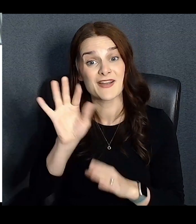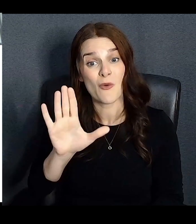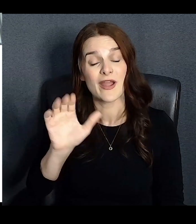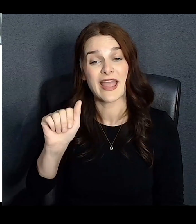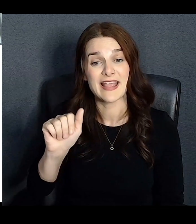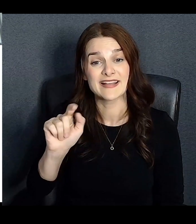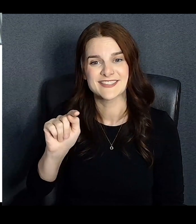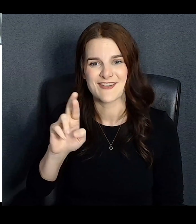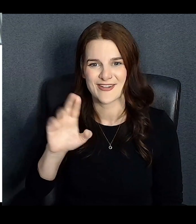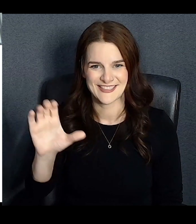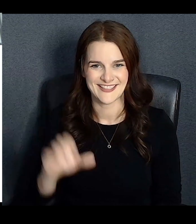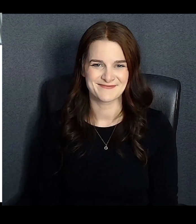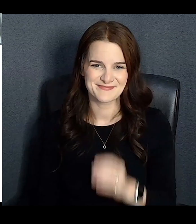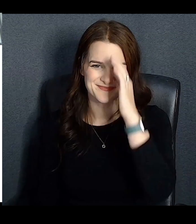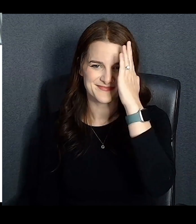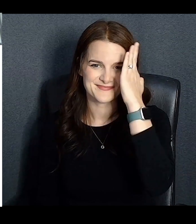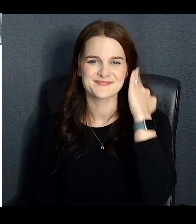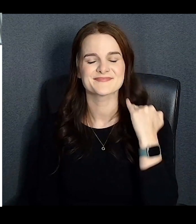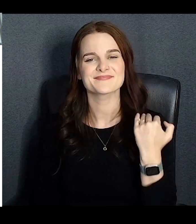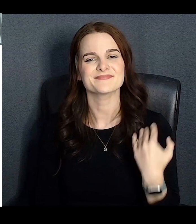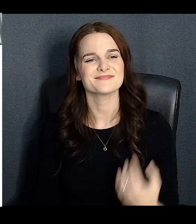your ATRC.